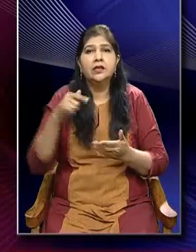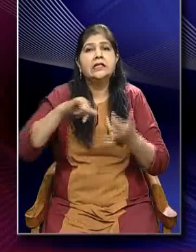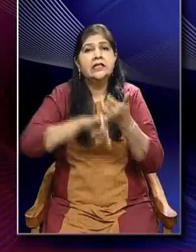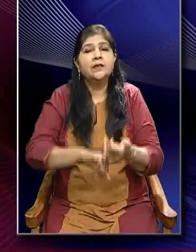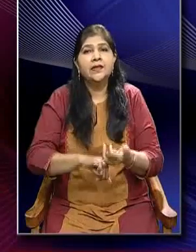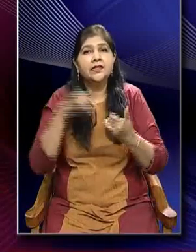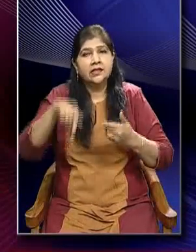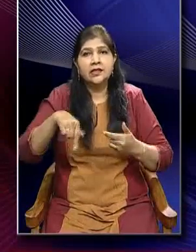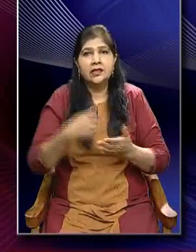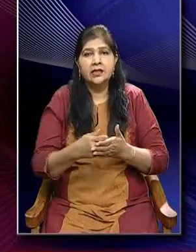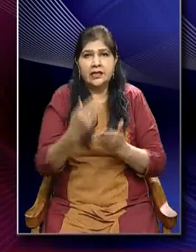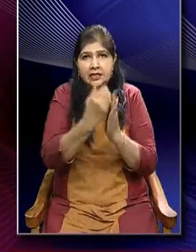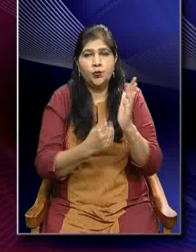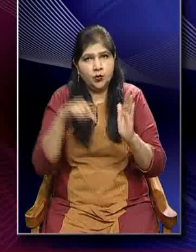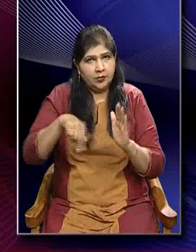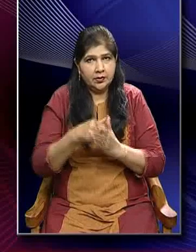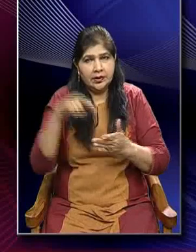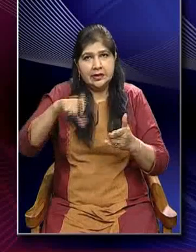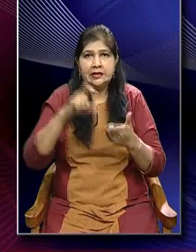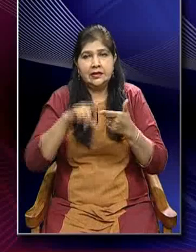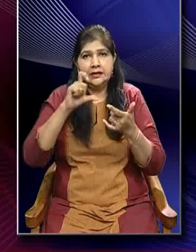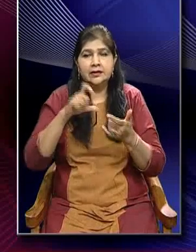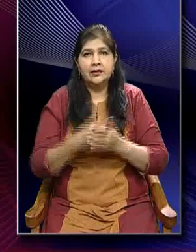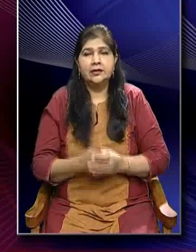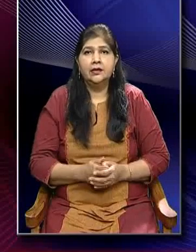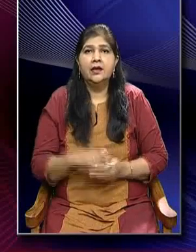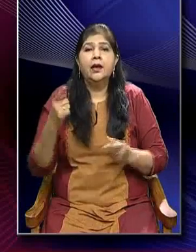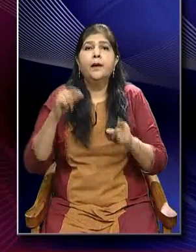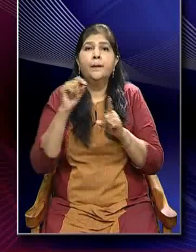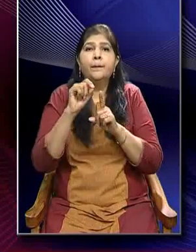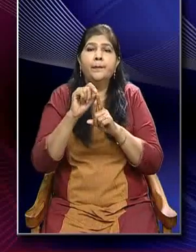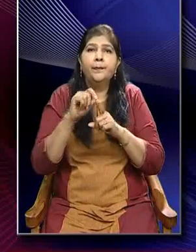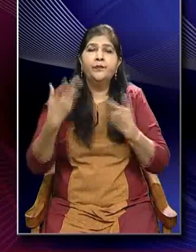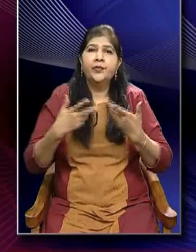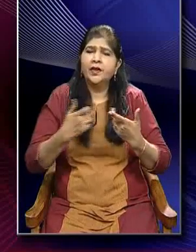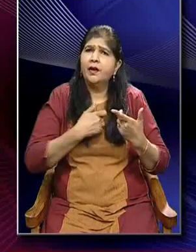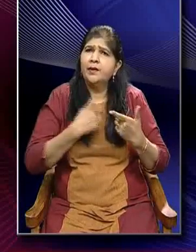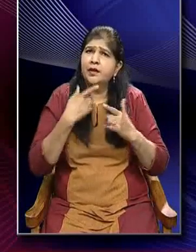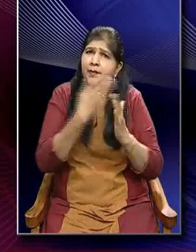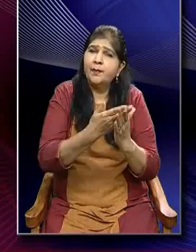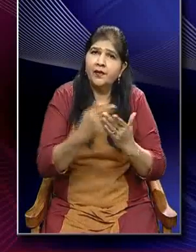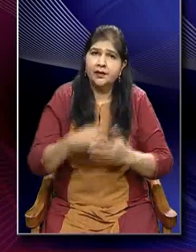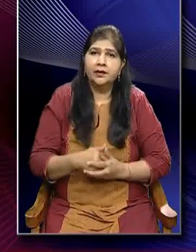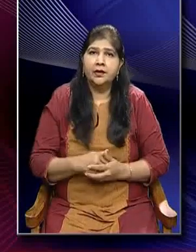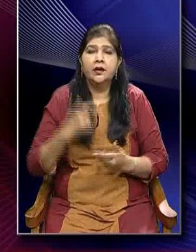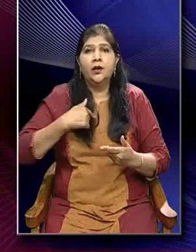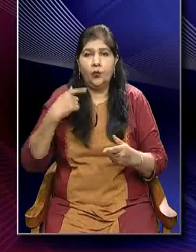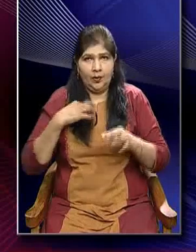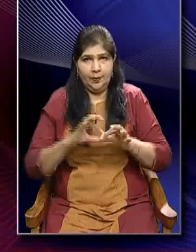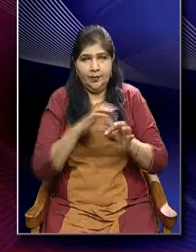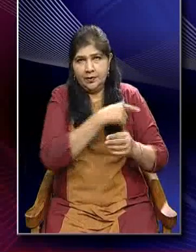special session at CEC, Pratikatmak Abhivyakti. And with